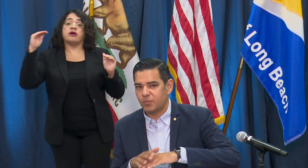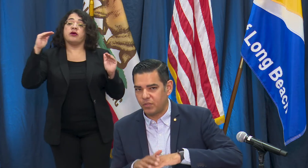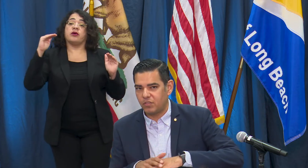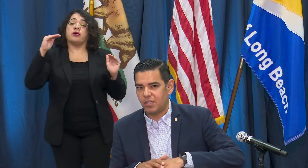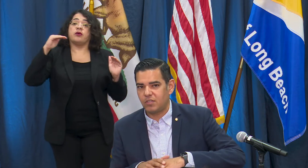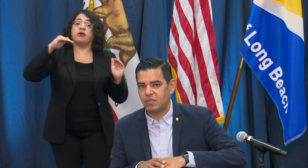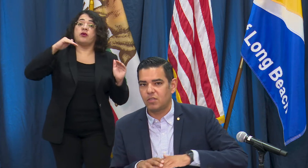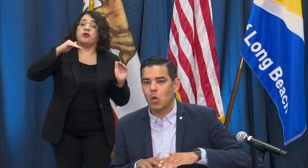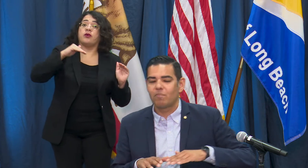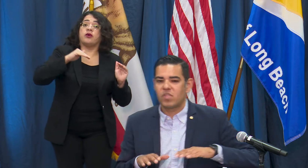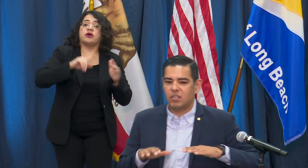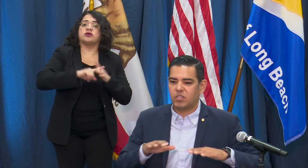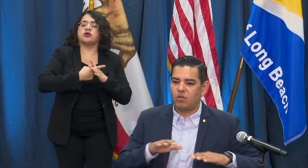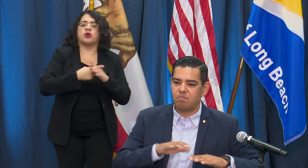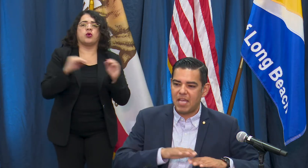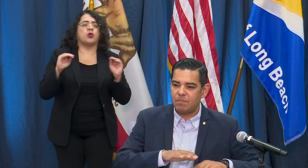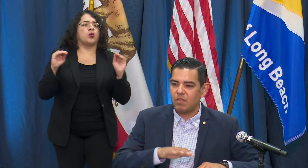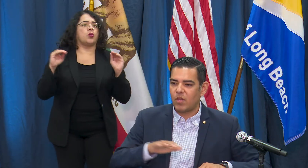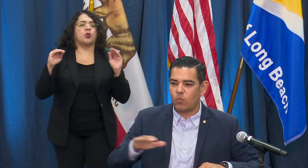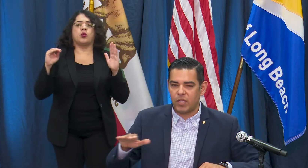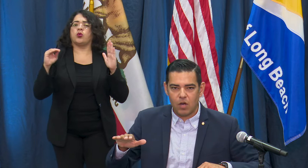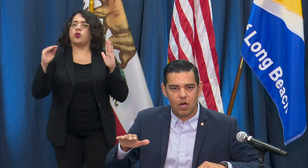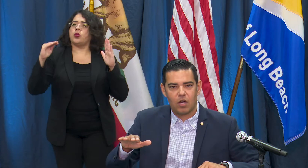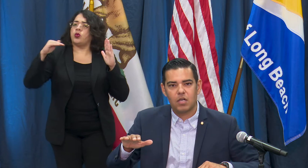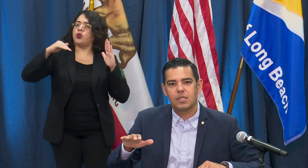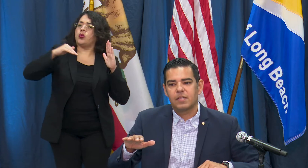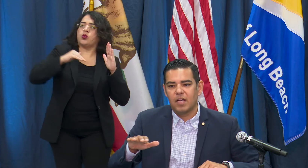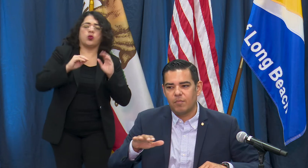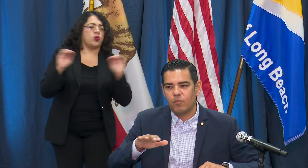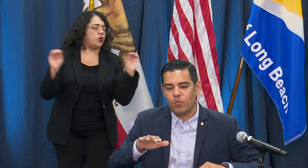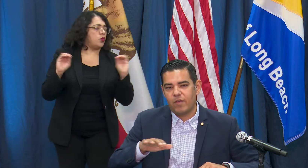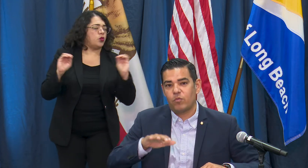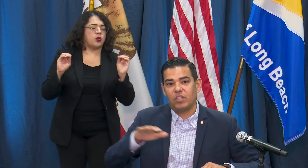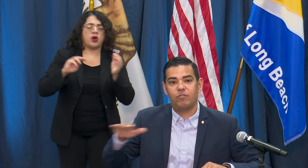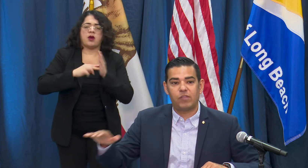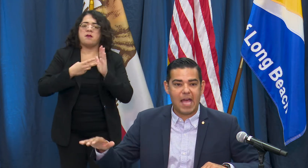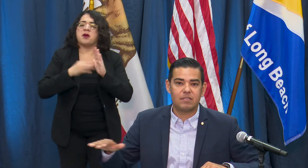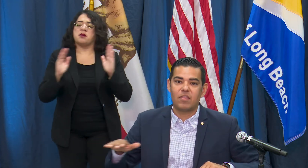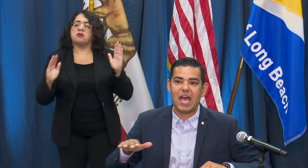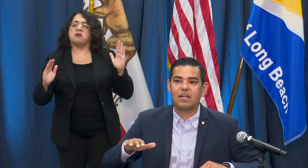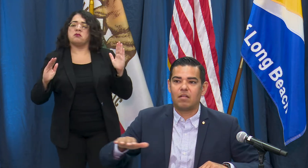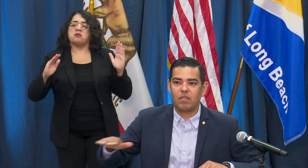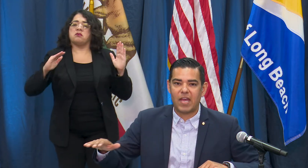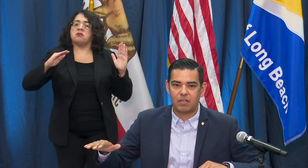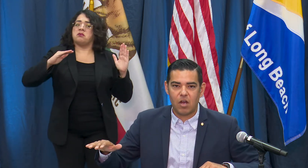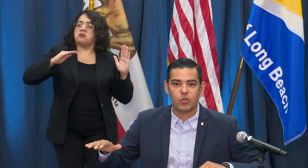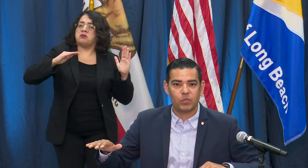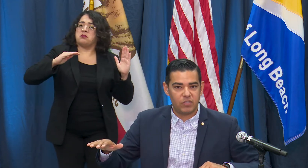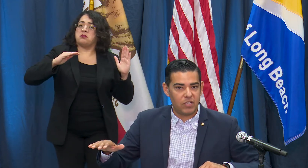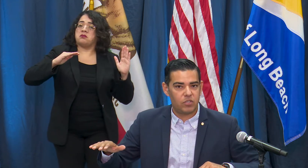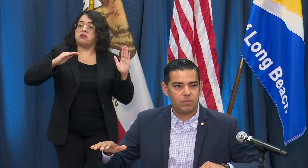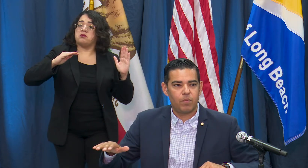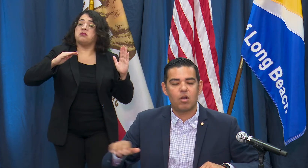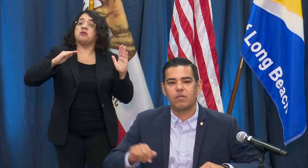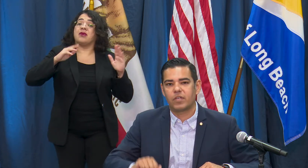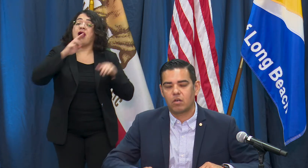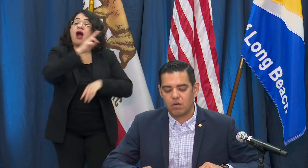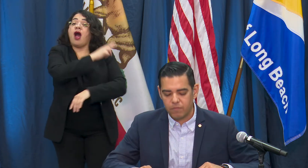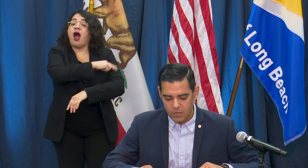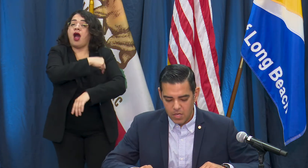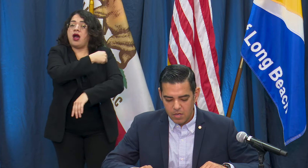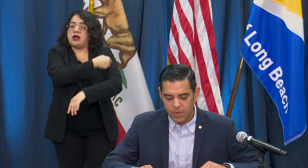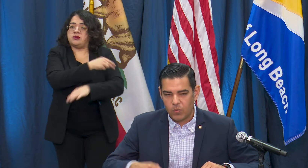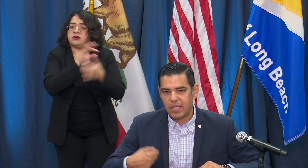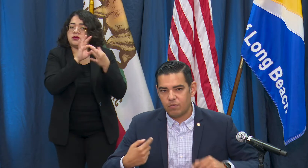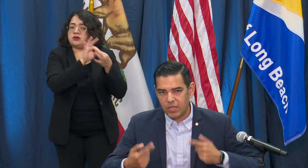of hospitalizations. And so it may be that we have really flattened that hospitalization part of the